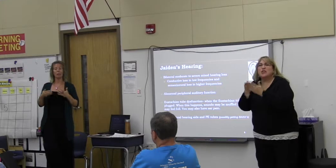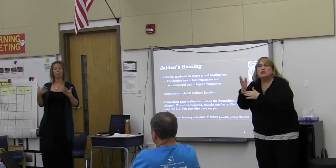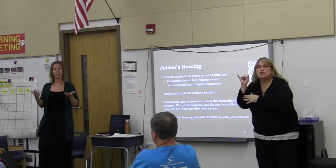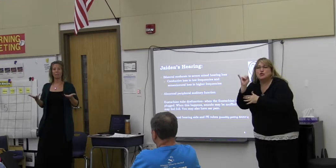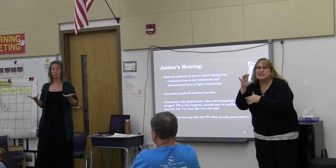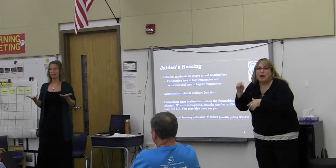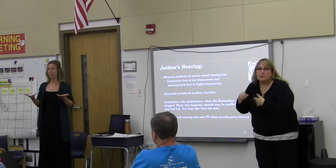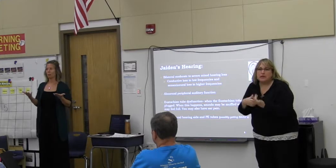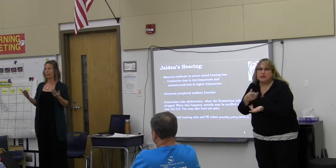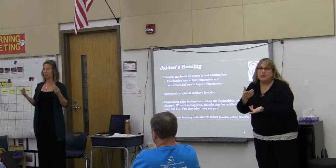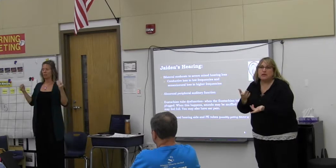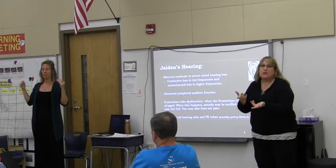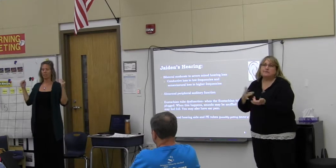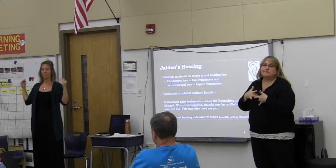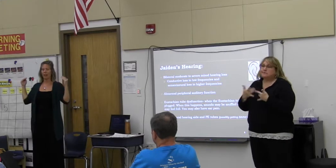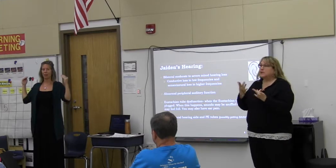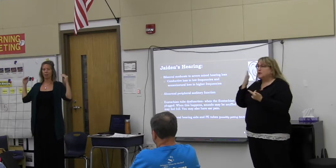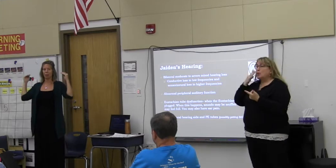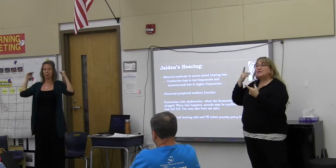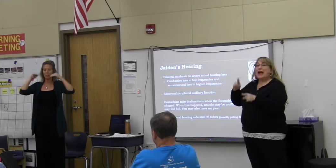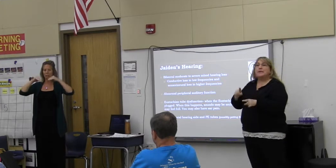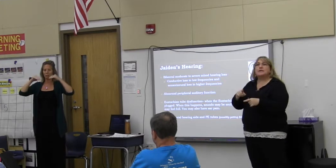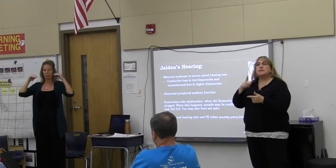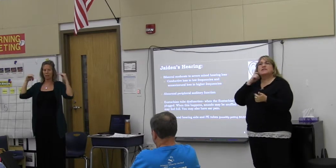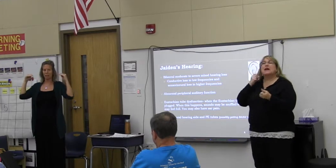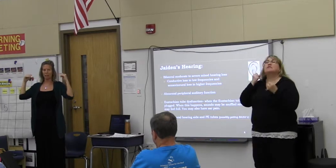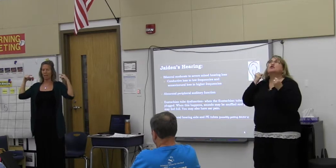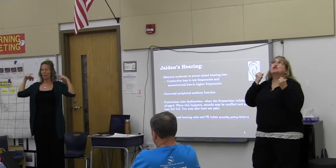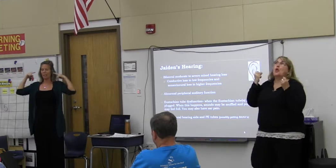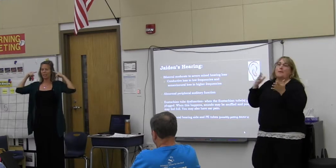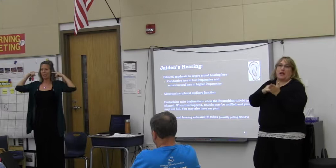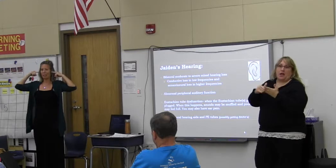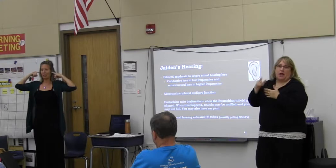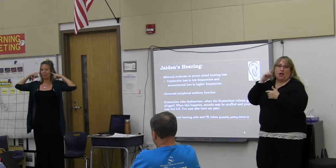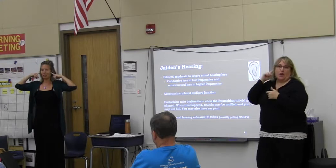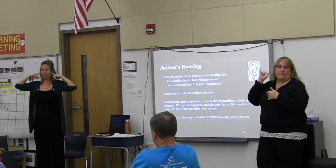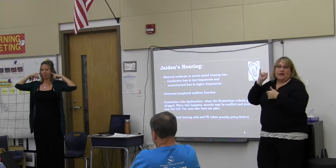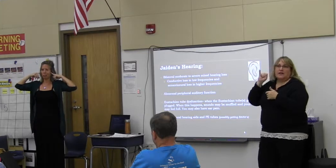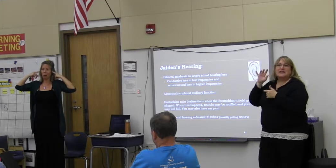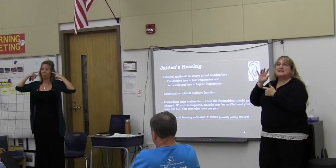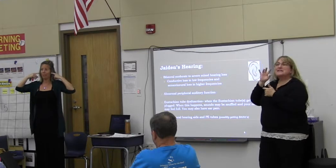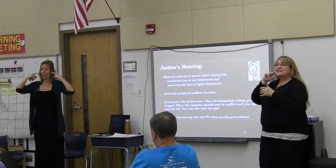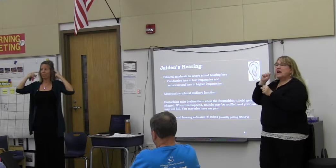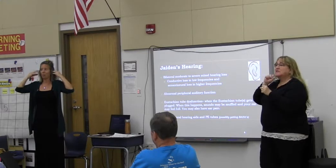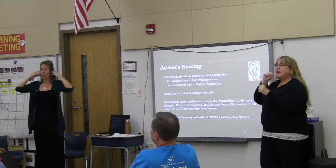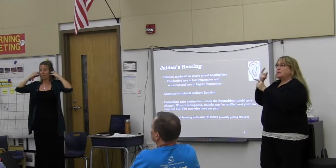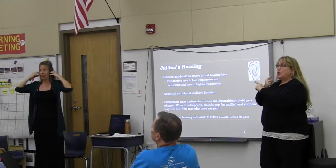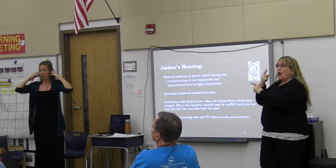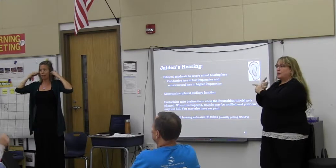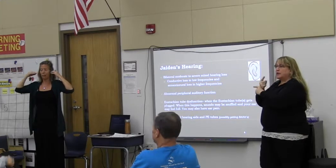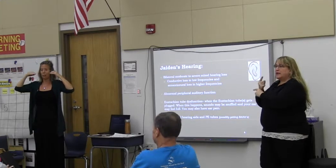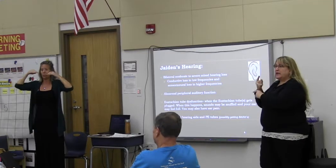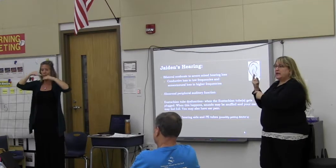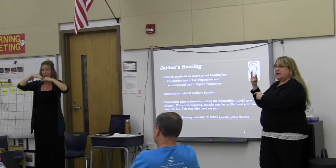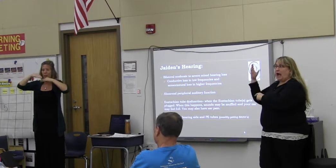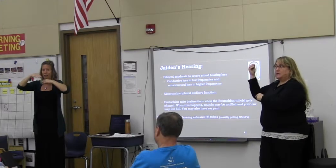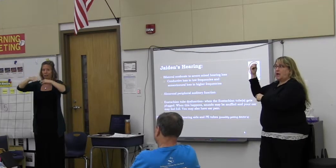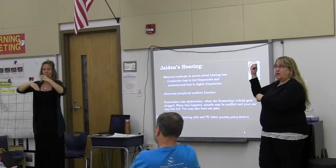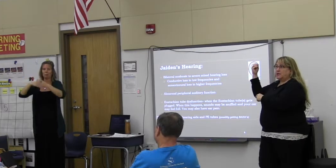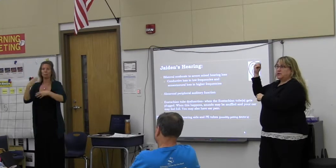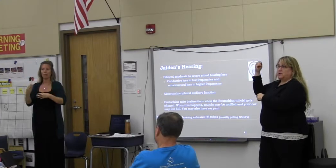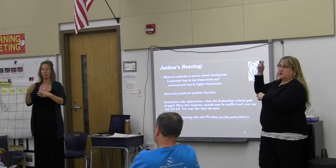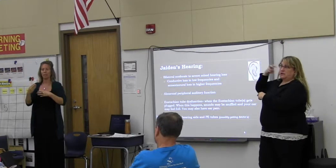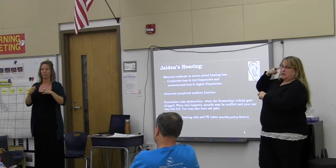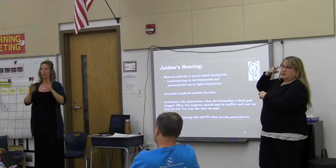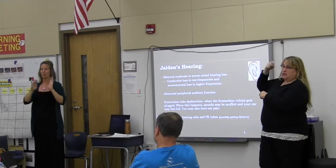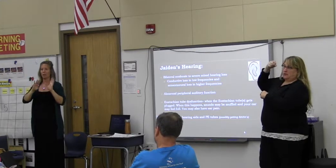whatnot. Because basically what's happening is he's having so many ear infections that sound isn't properly getting from his outer ear to his inner ear